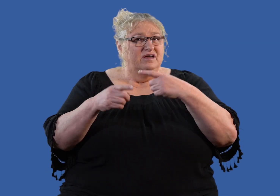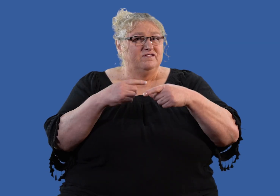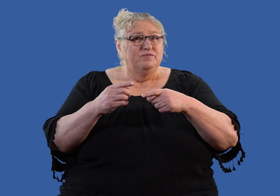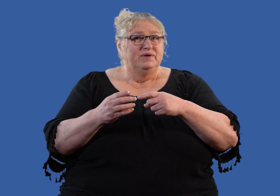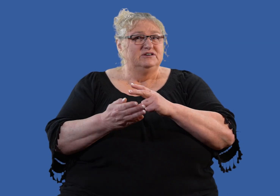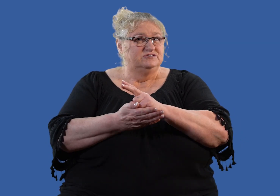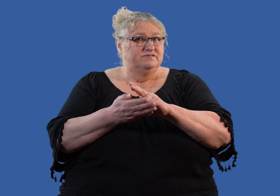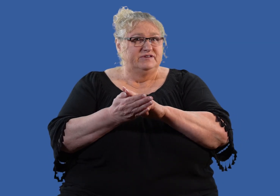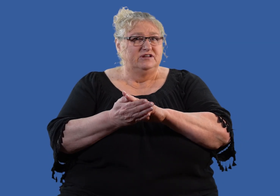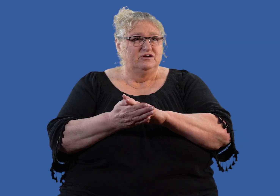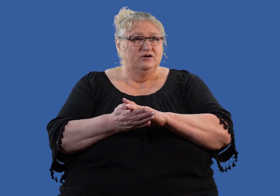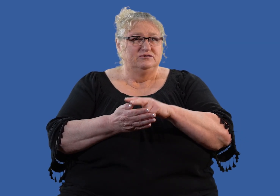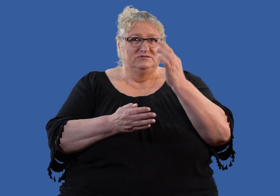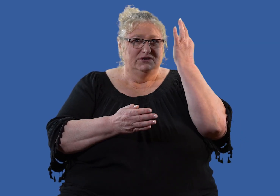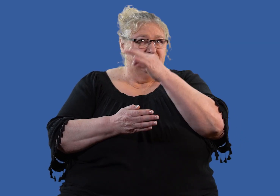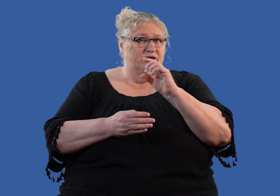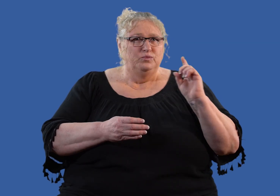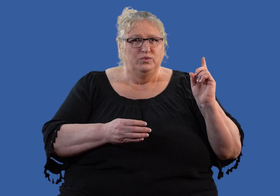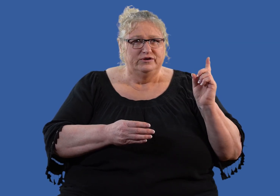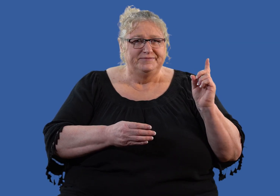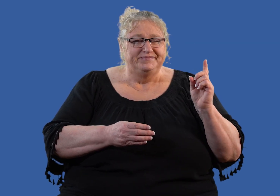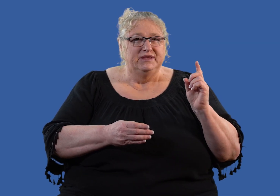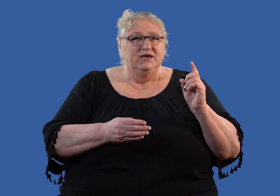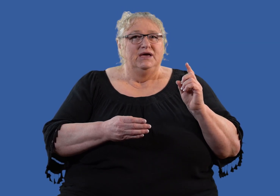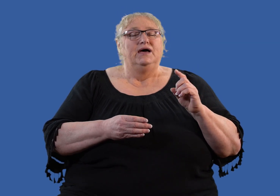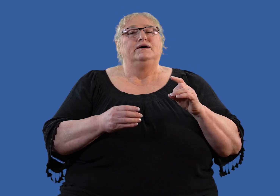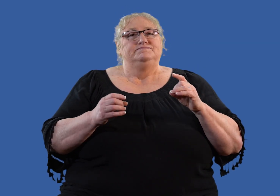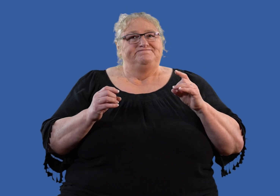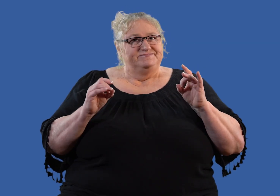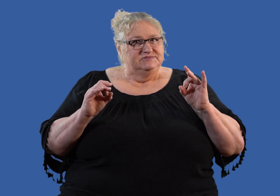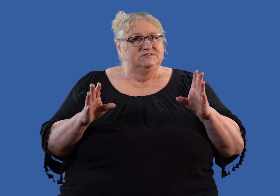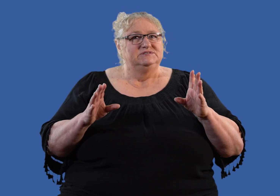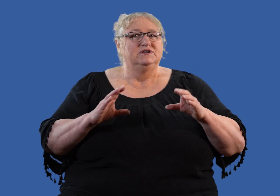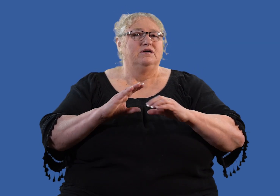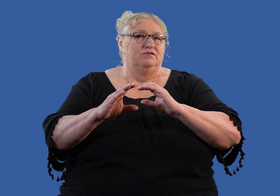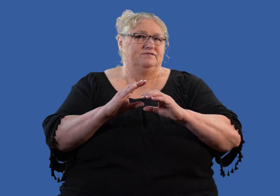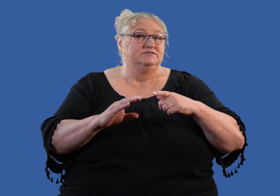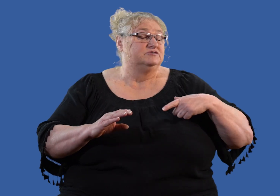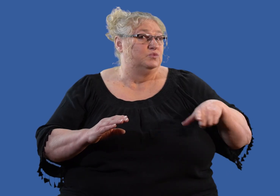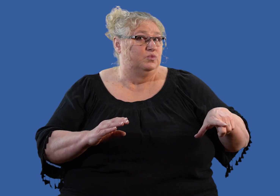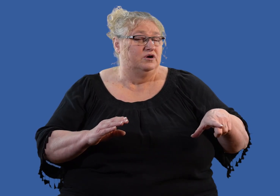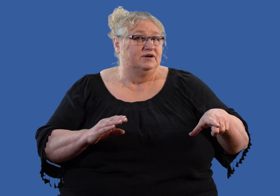These videos are aimed to help open the conversation to bring awareness of this sensitive topic